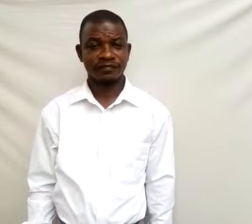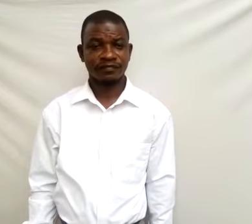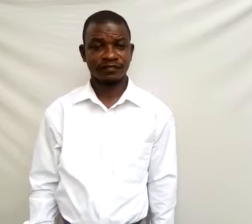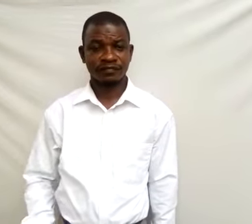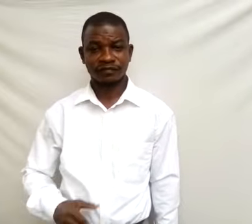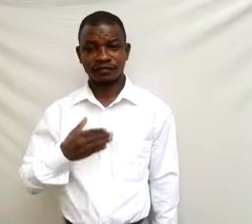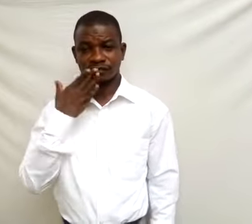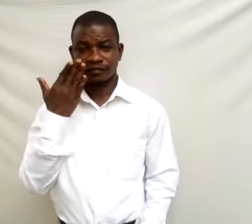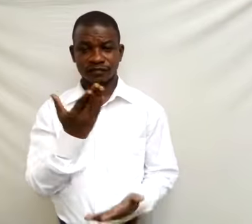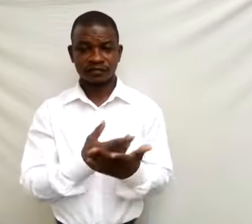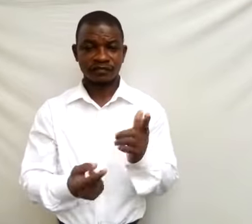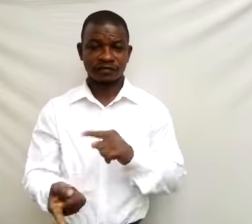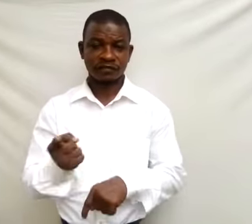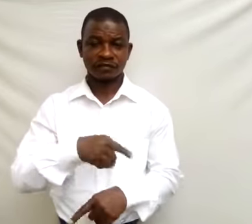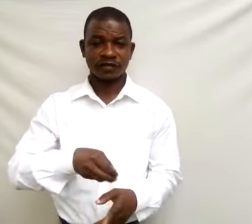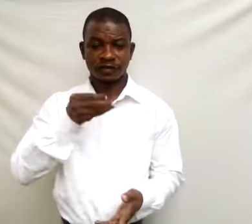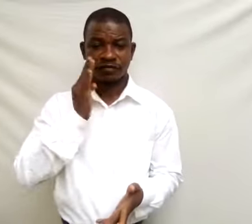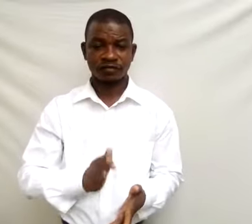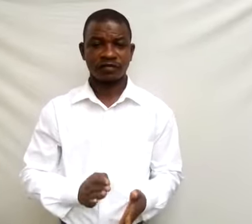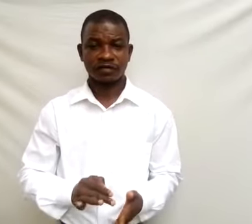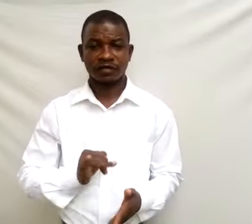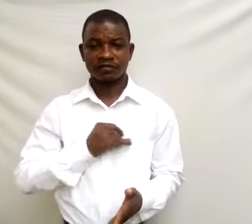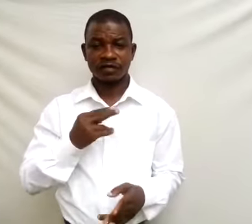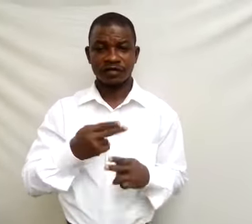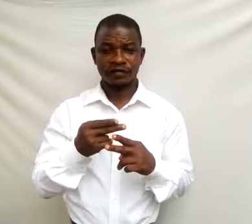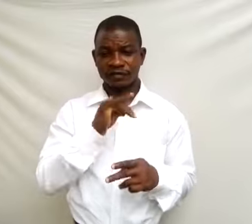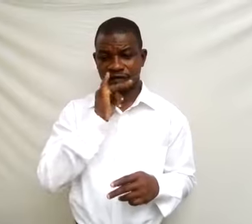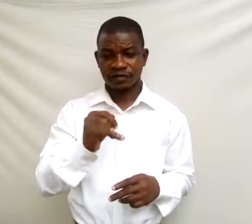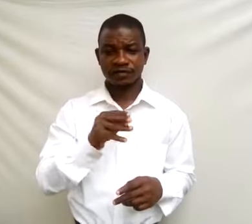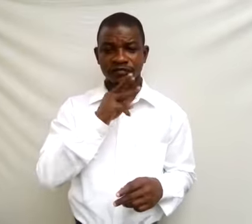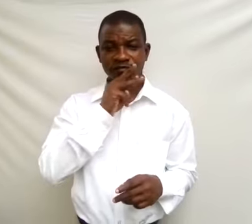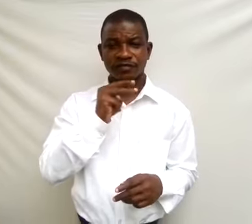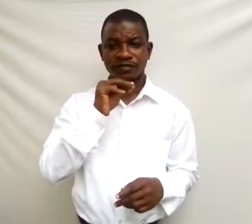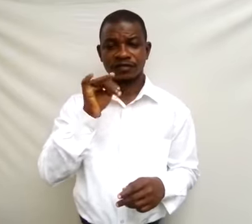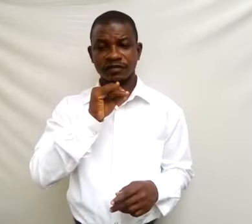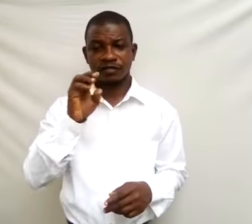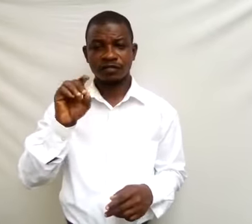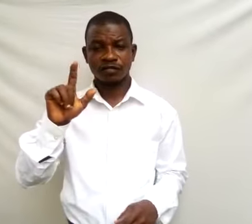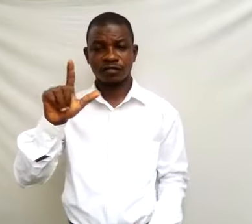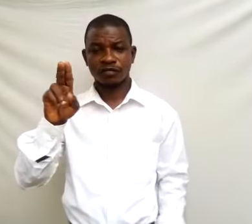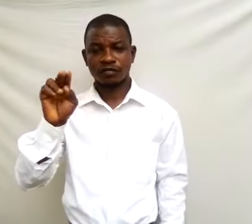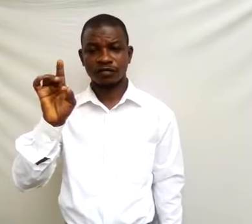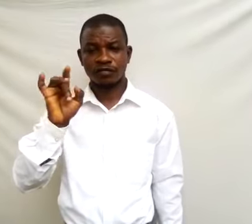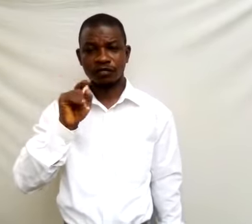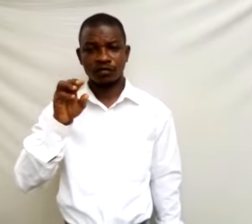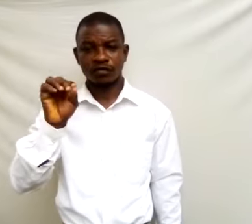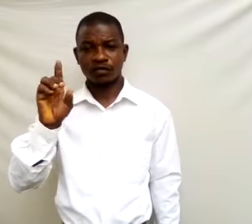Good day, students. My name is Mrs. Oludipe Odubolanle